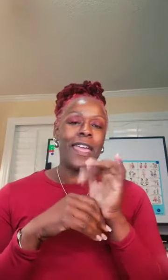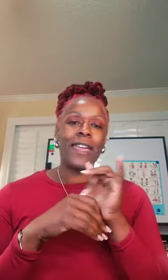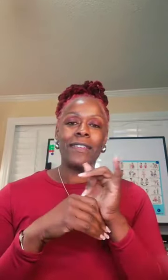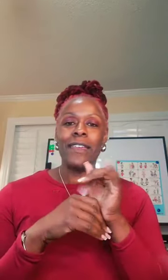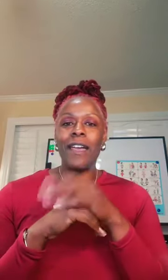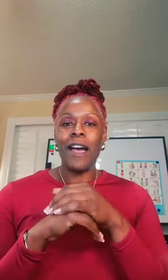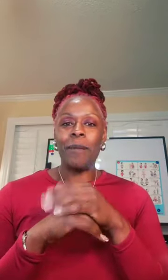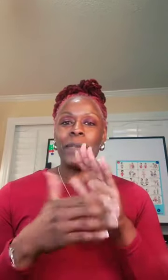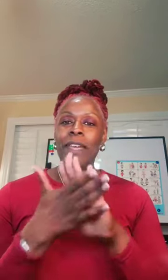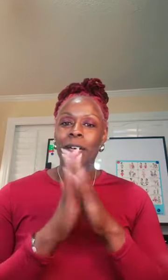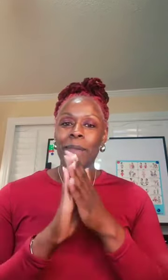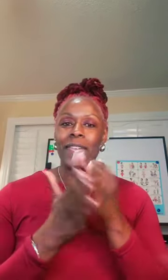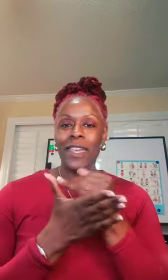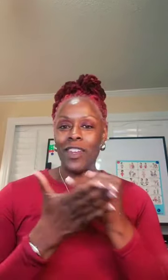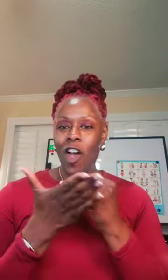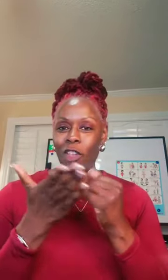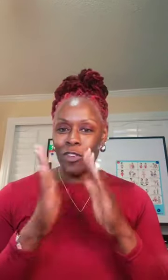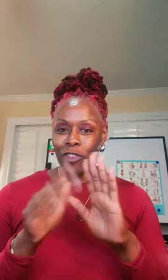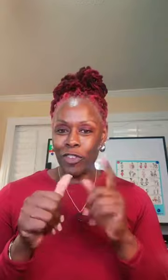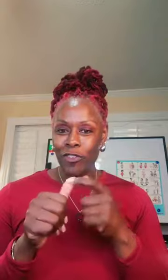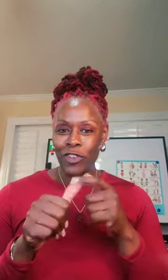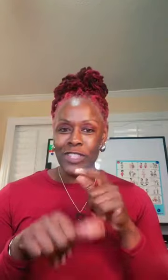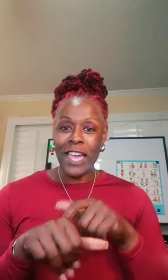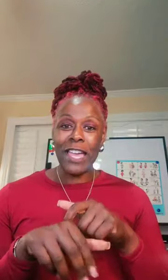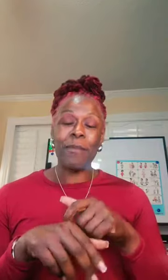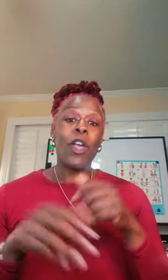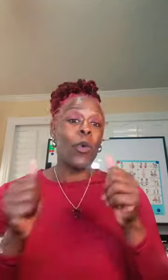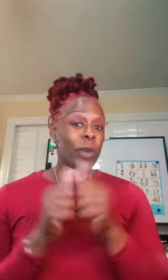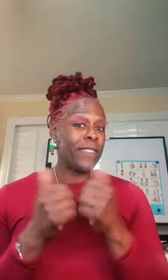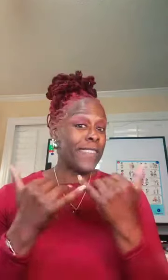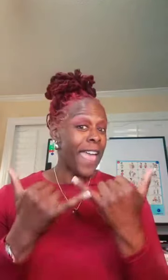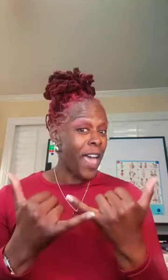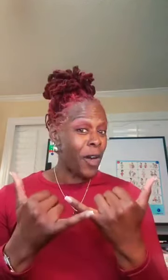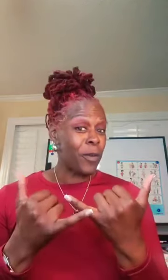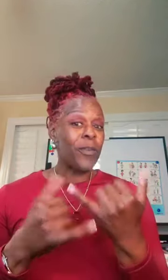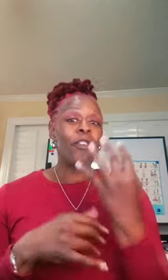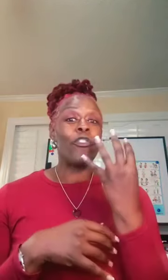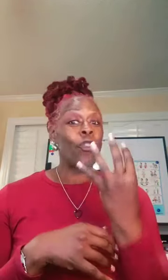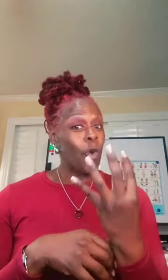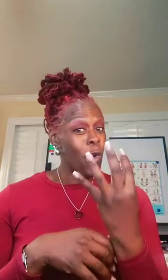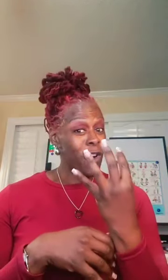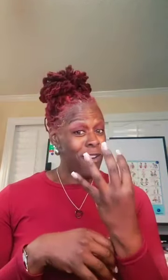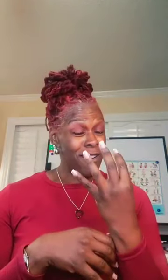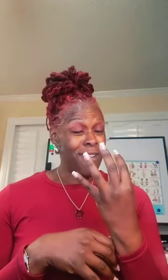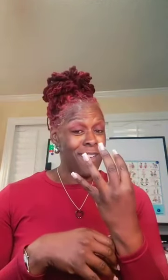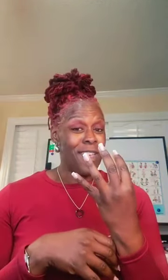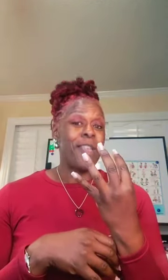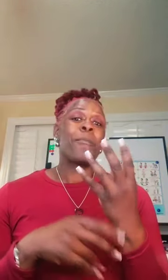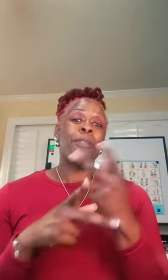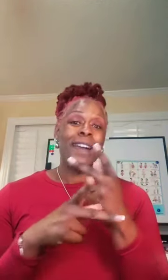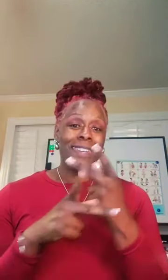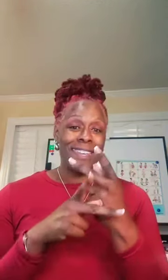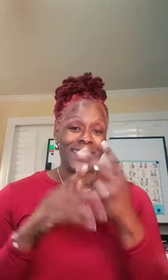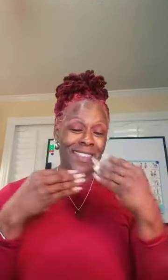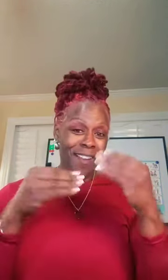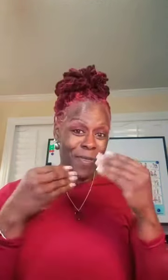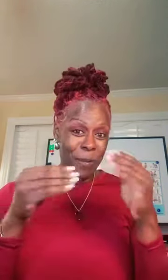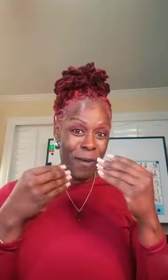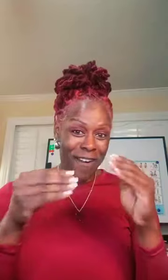and becoming an author for the first time, with now 4 products on the